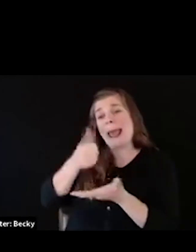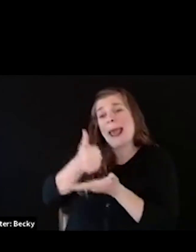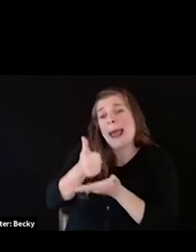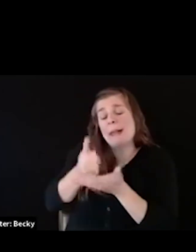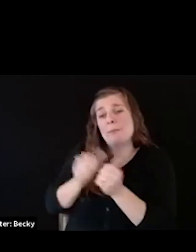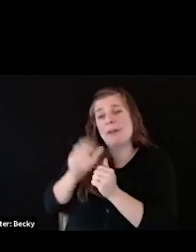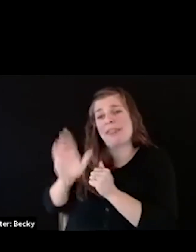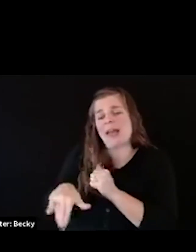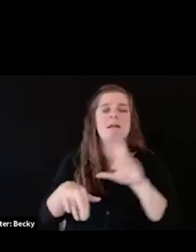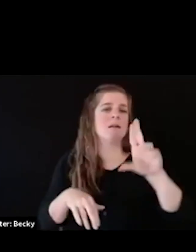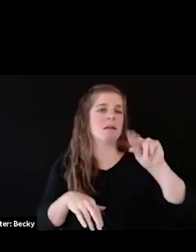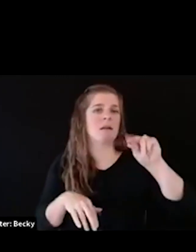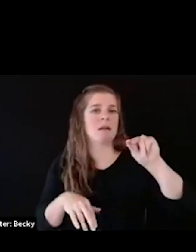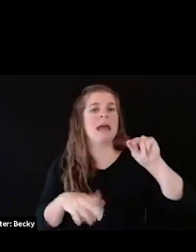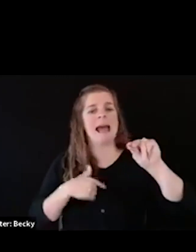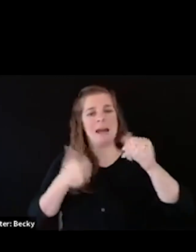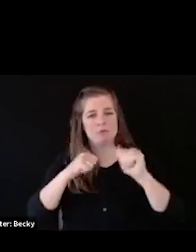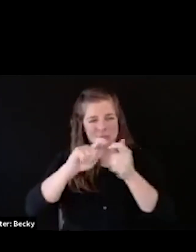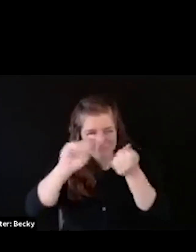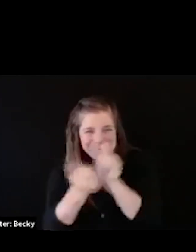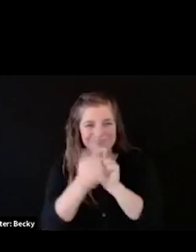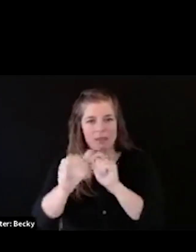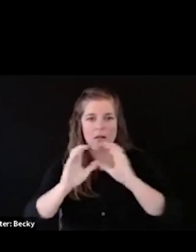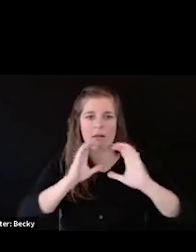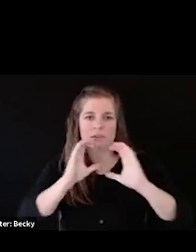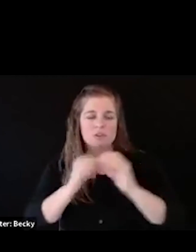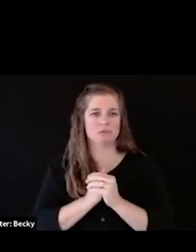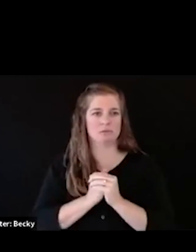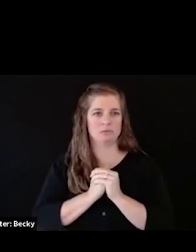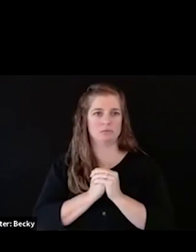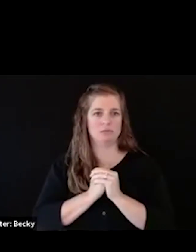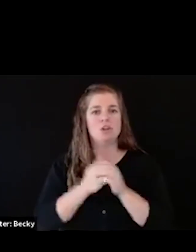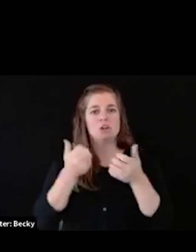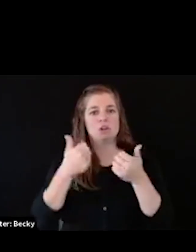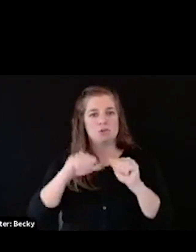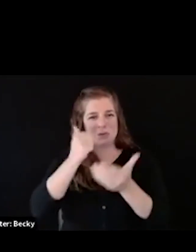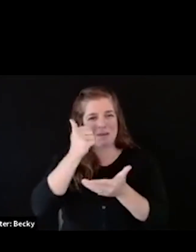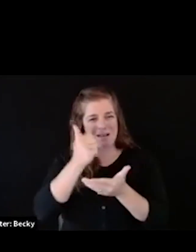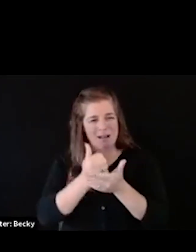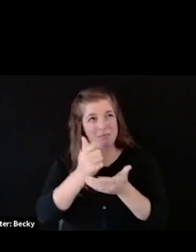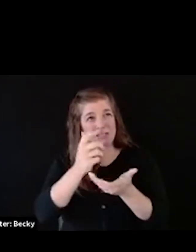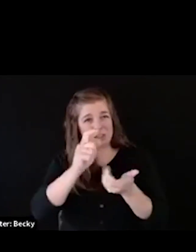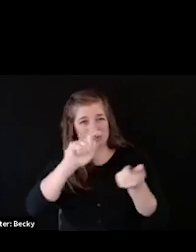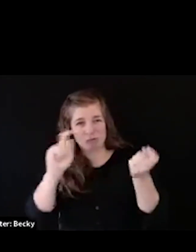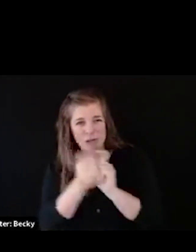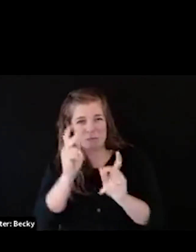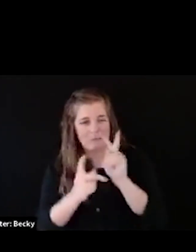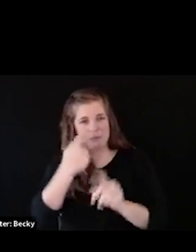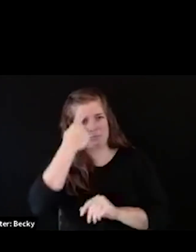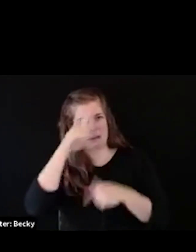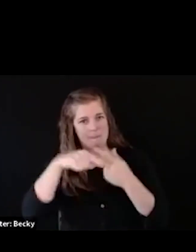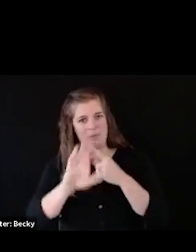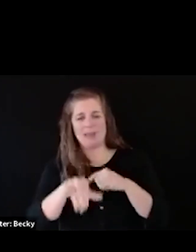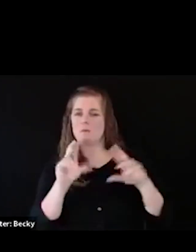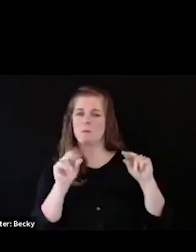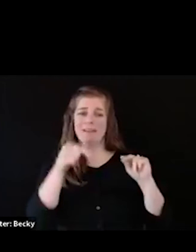long time to try to sort of reframe the conversation and help to shift the paradigm of people's thinking about this. I don't see